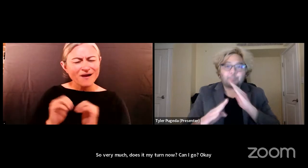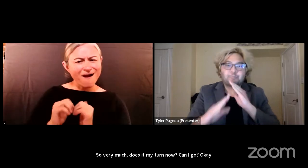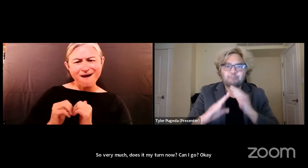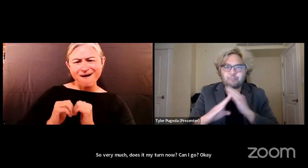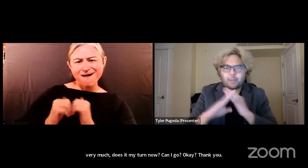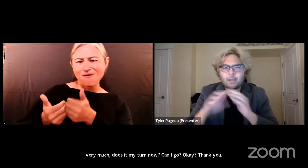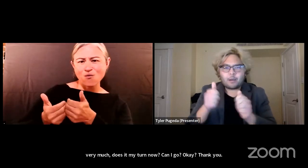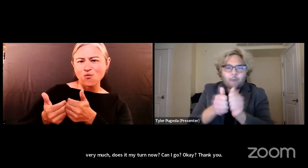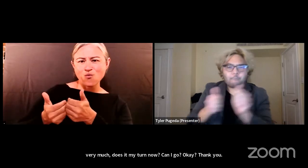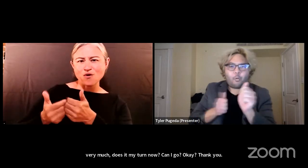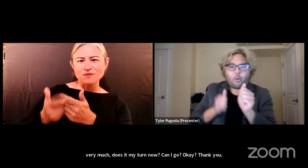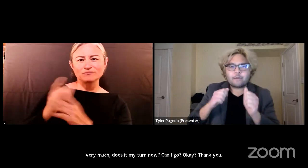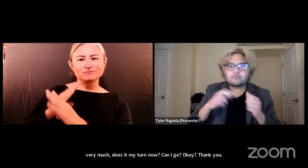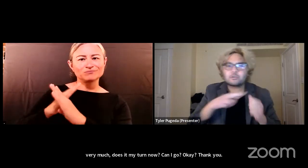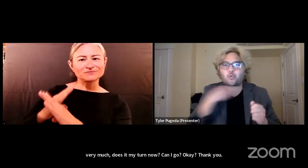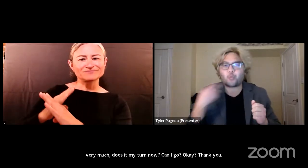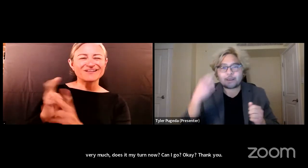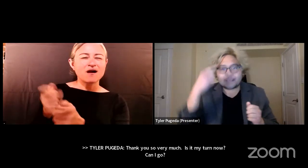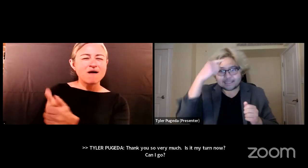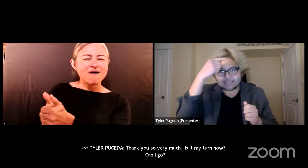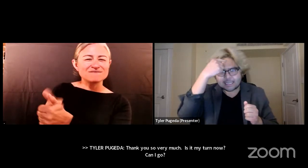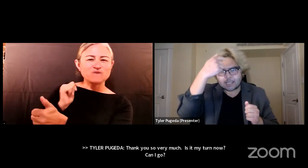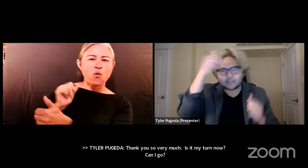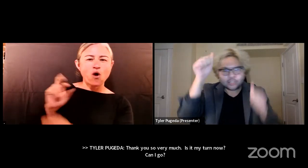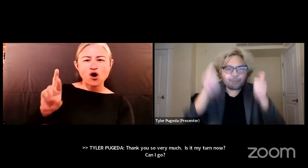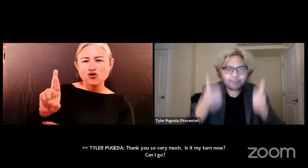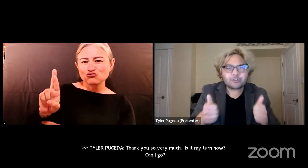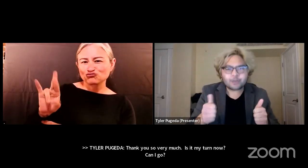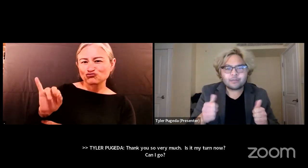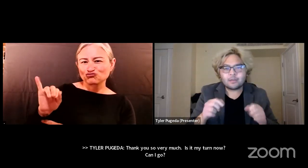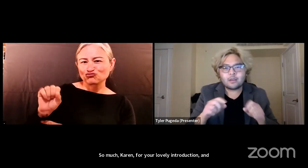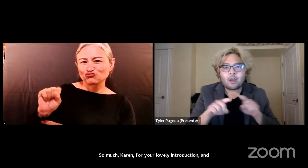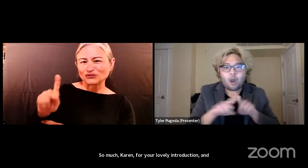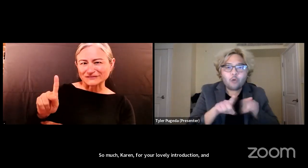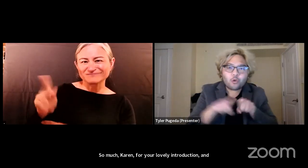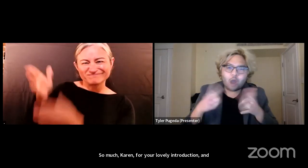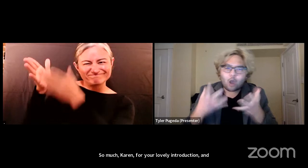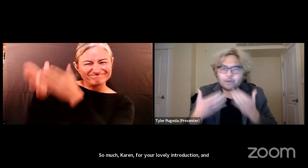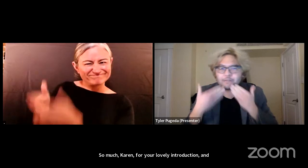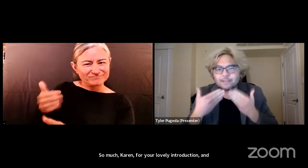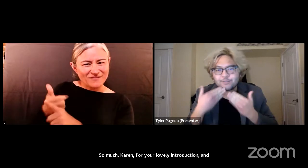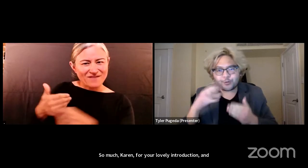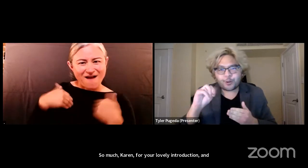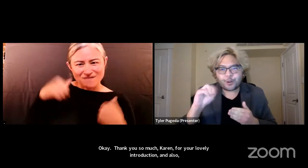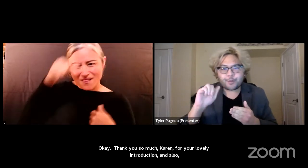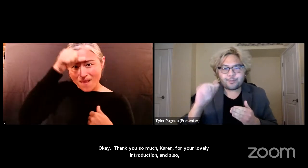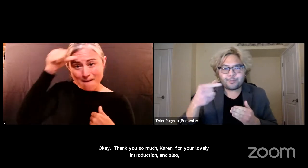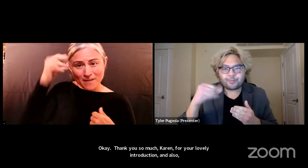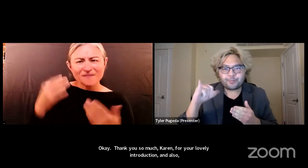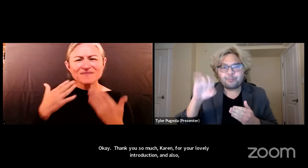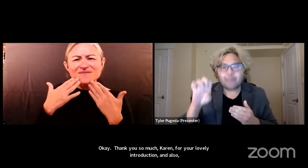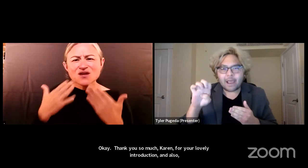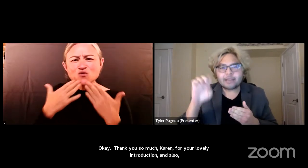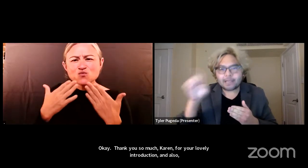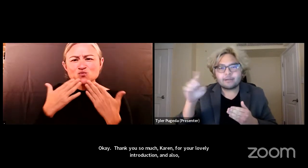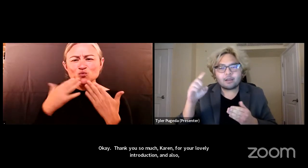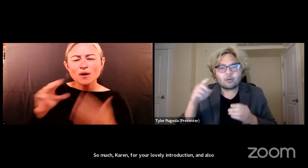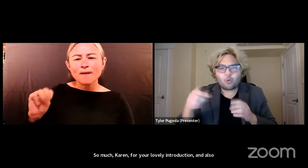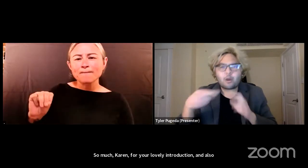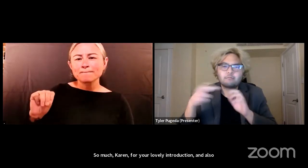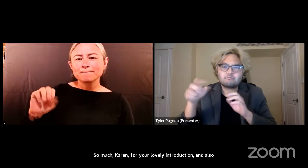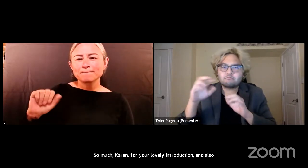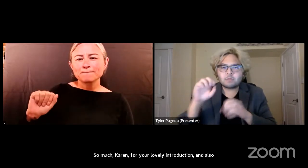condition that we have here in the United States, and also to talk a little bit about the risk of Alzheimer's and a little bit